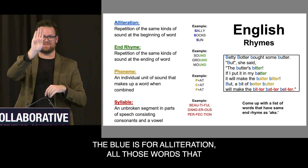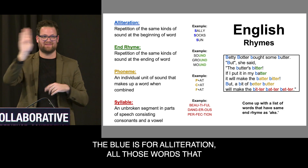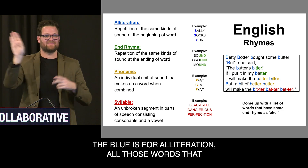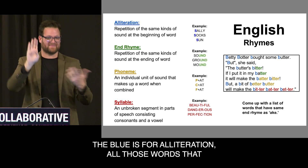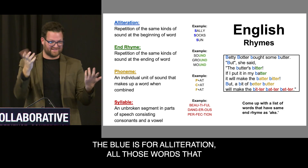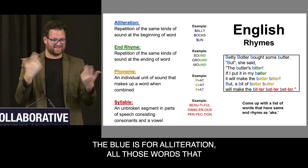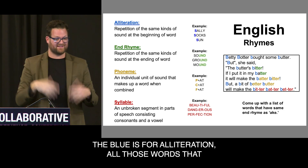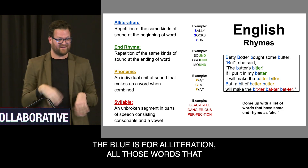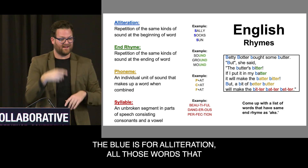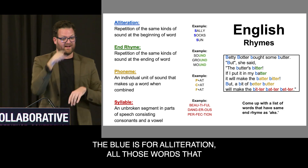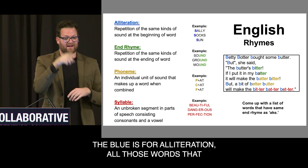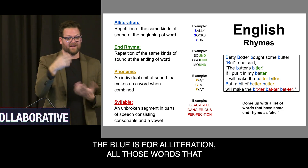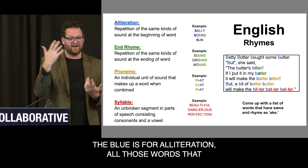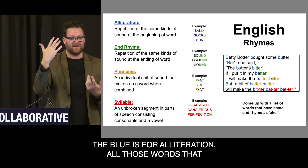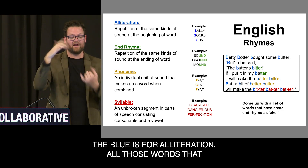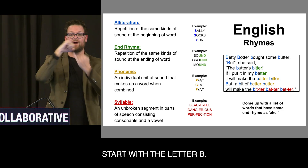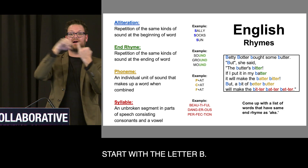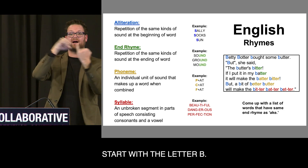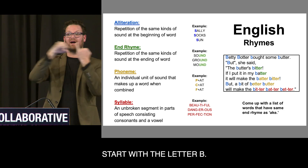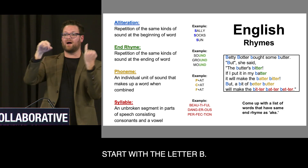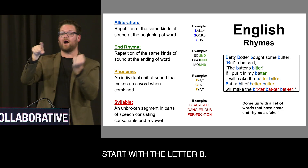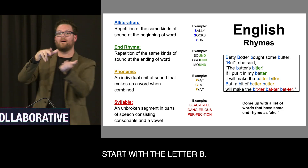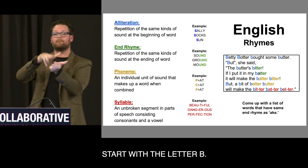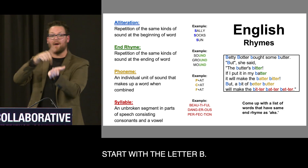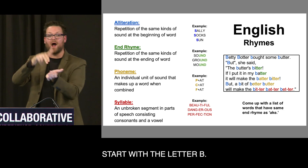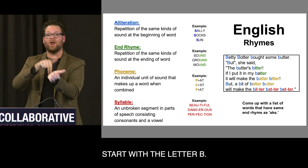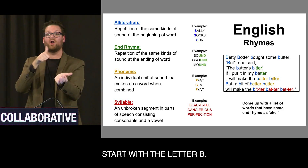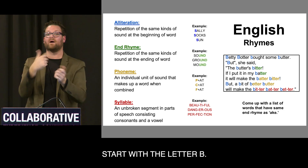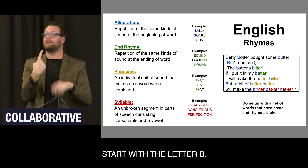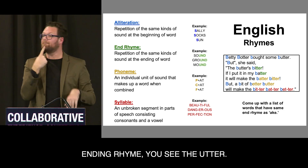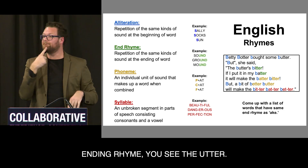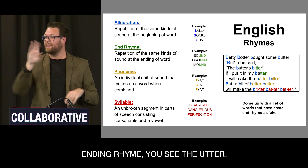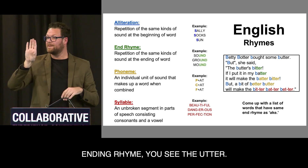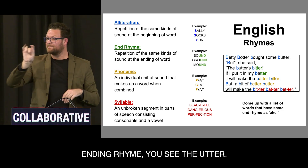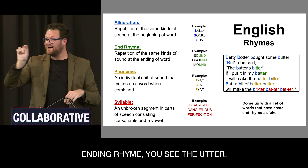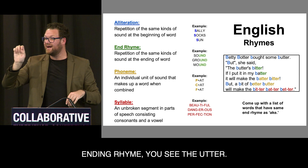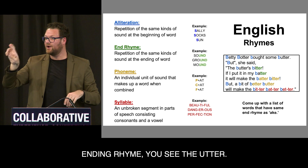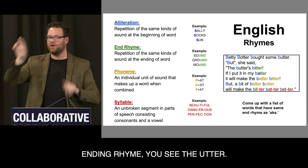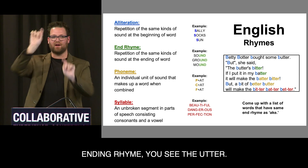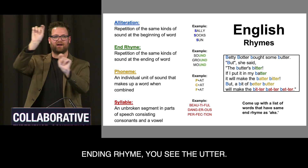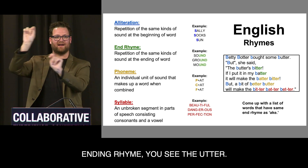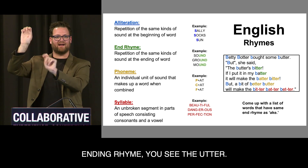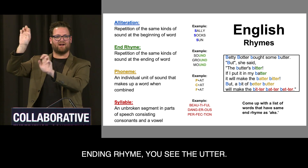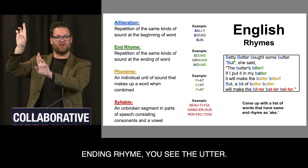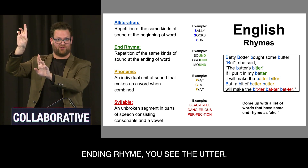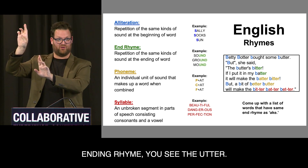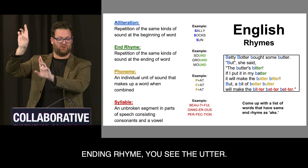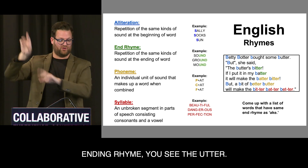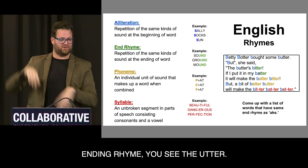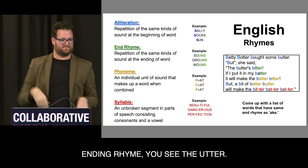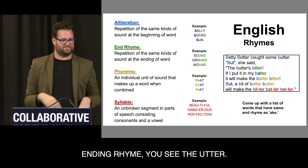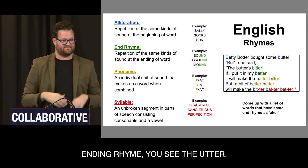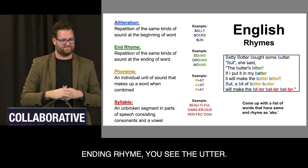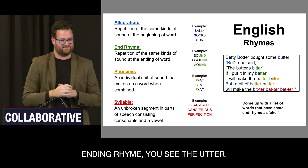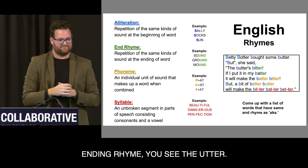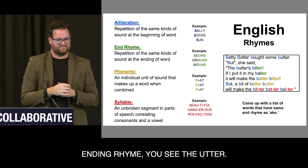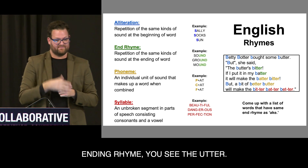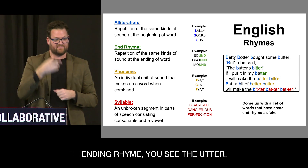for alliteration, all those words that start with the letter B. Ending rhyme, you see the utter.